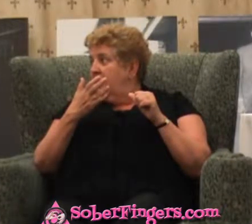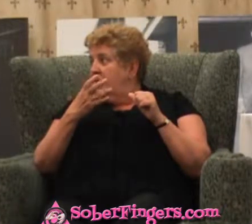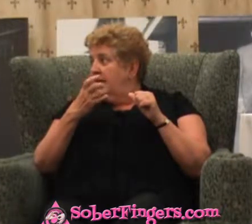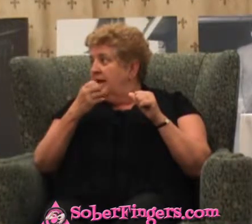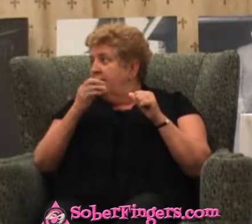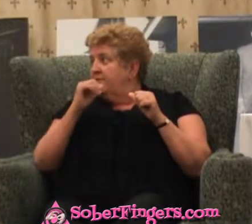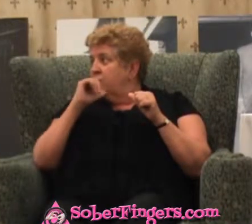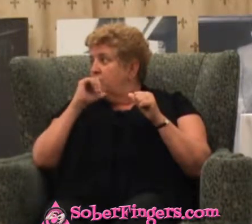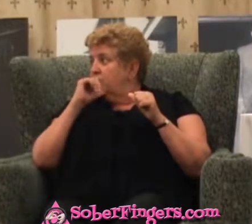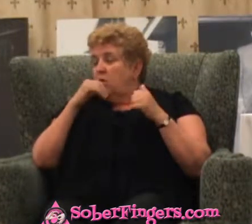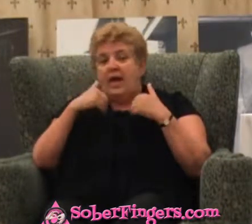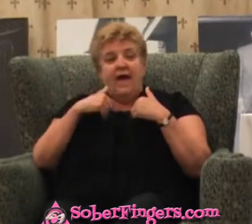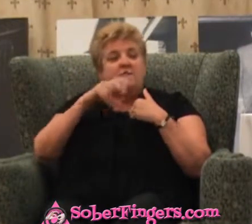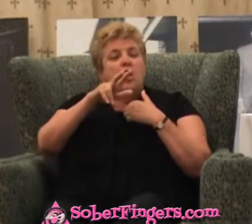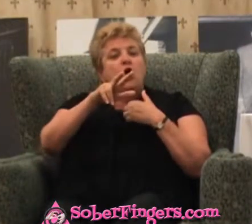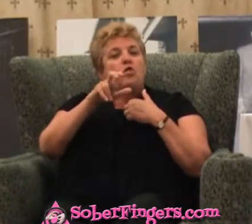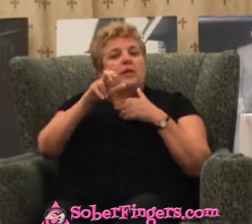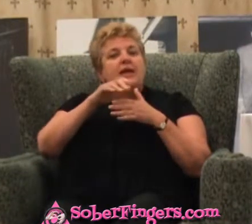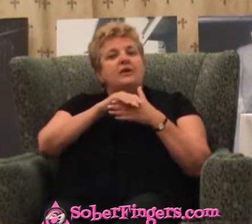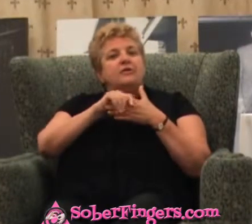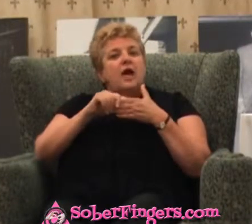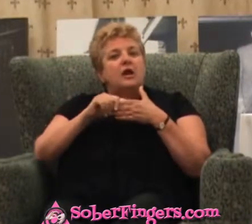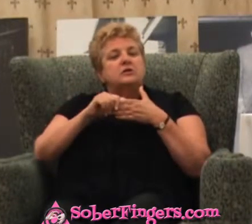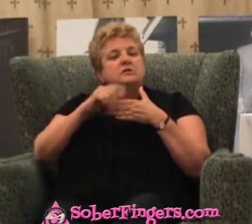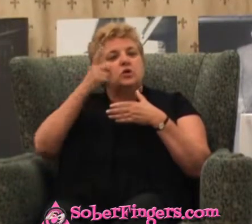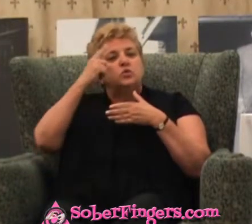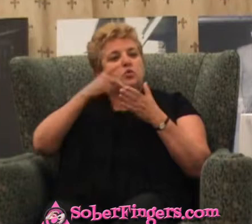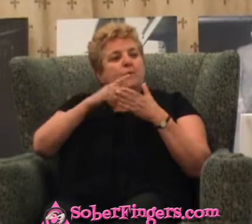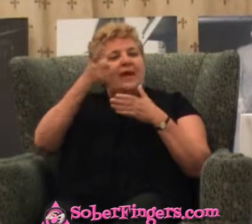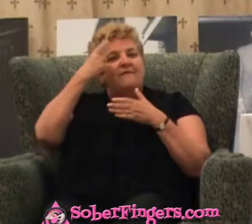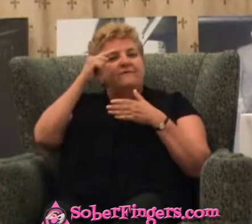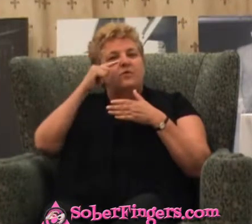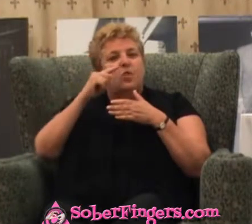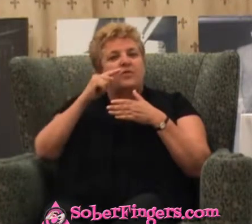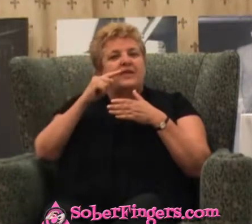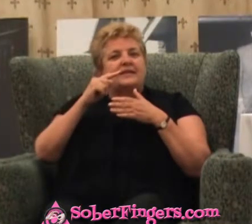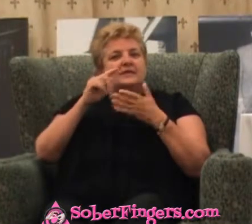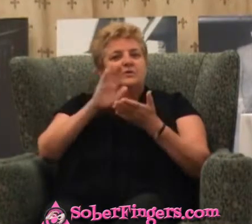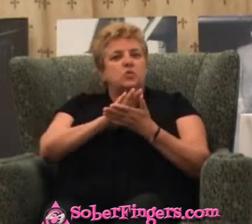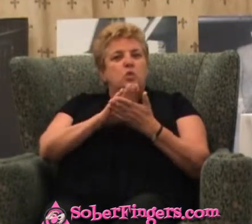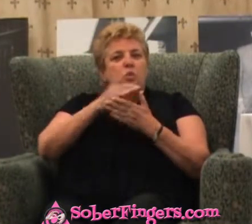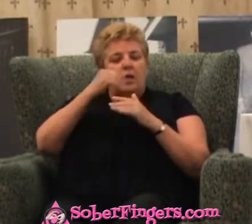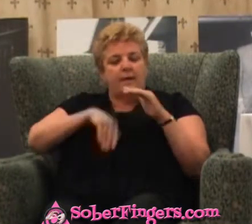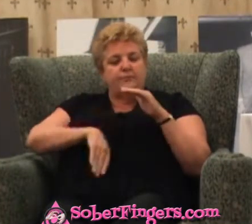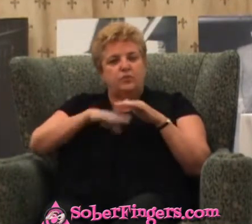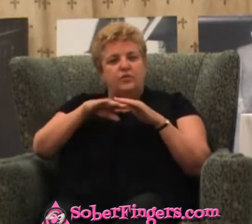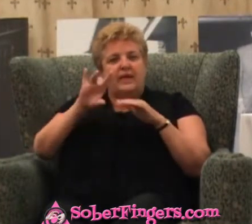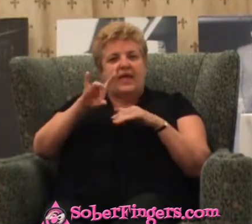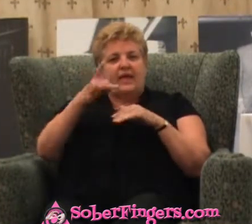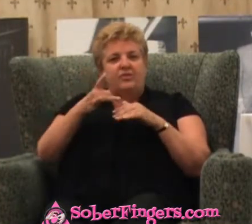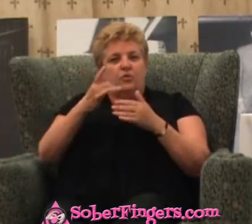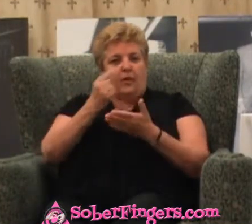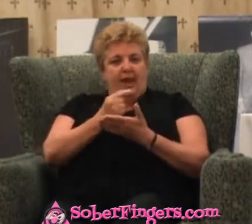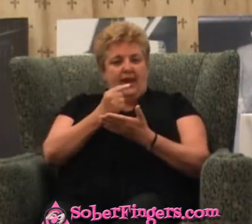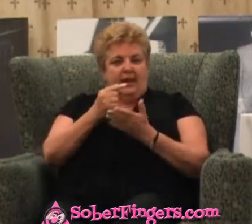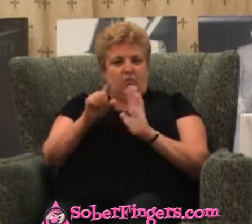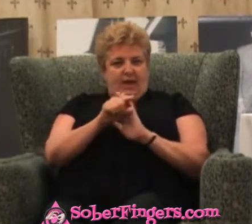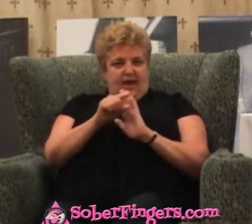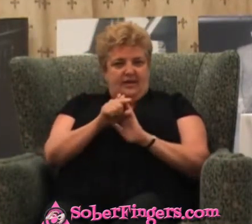$300 to pay for the dormitory-style school for the 8th grade, your education stops. And for them, that's a lot of